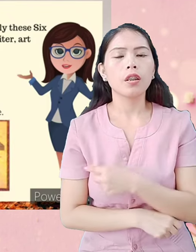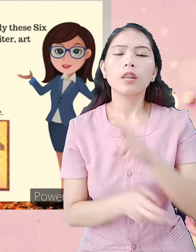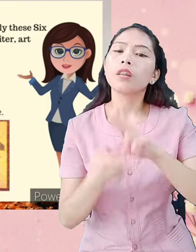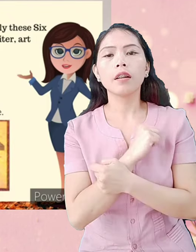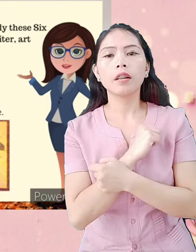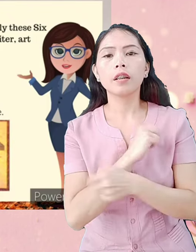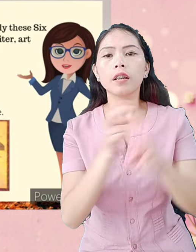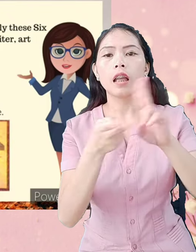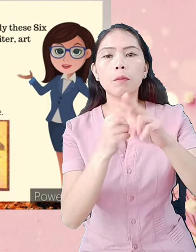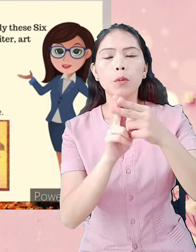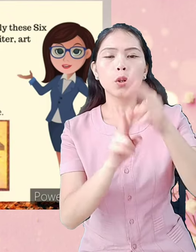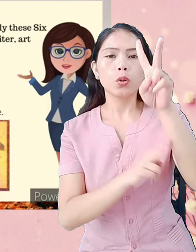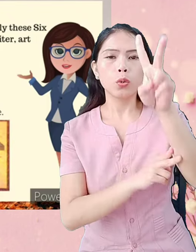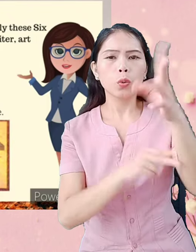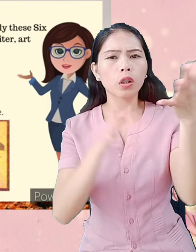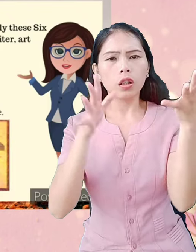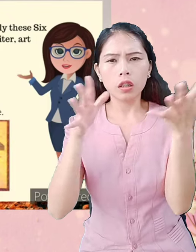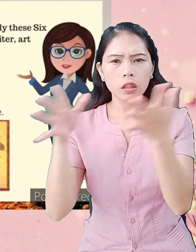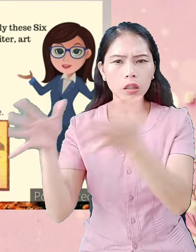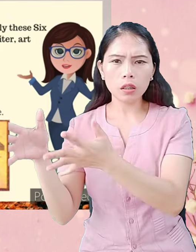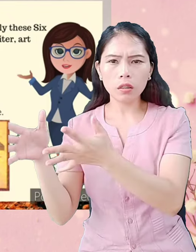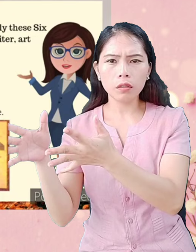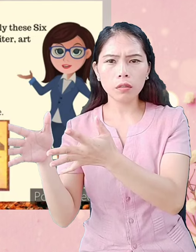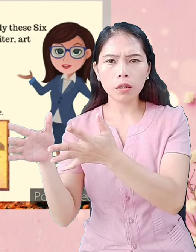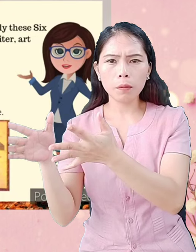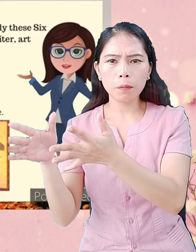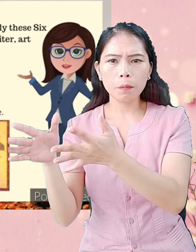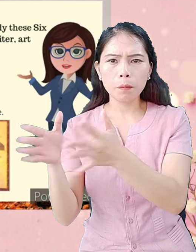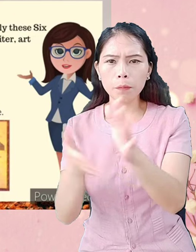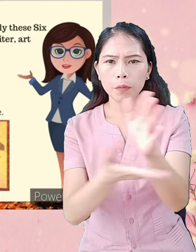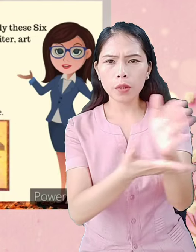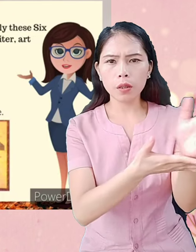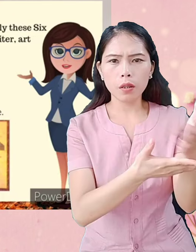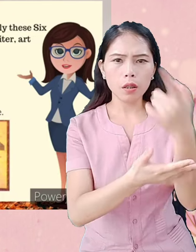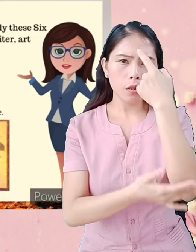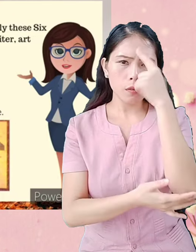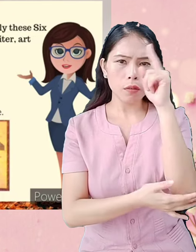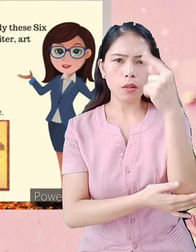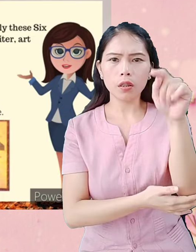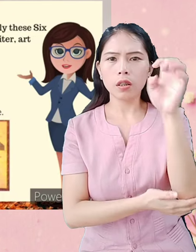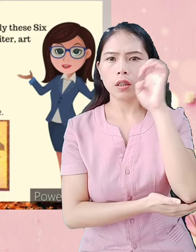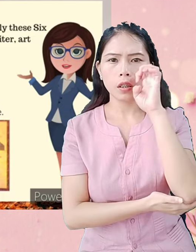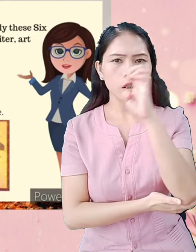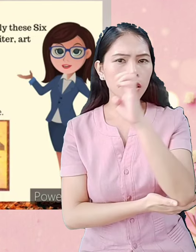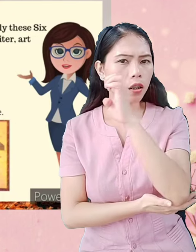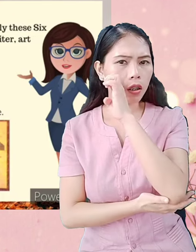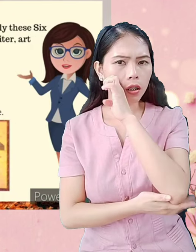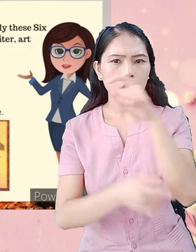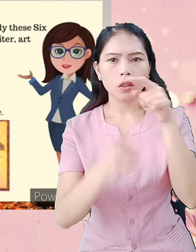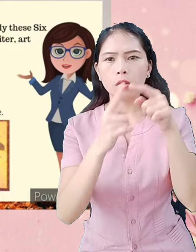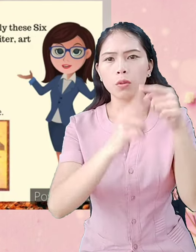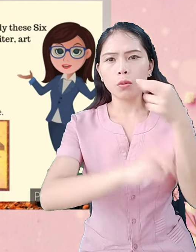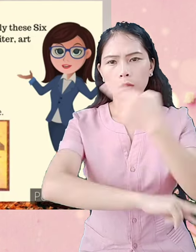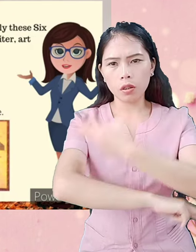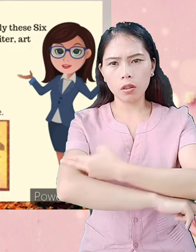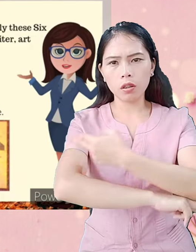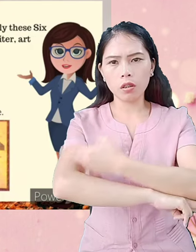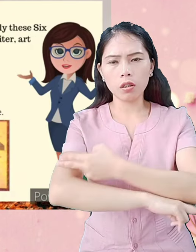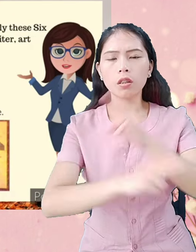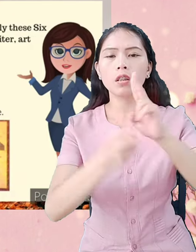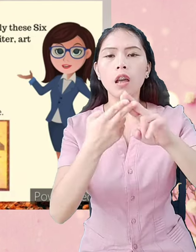Number 1, observe rhythm and movements. Number 2, leave space for the eye to rest.